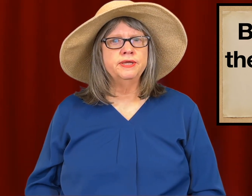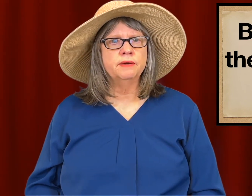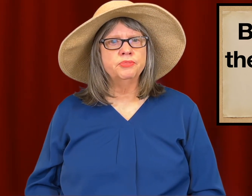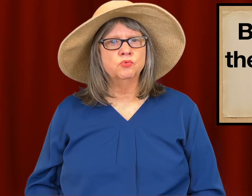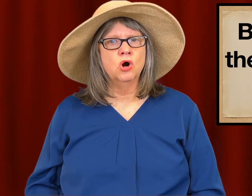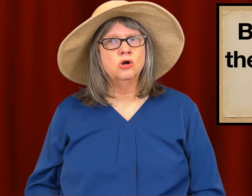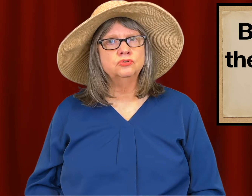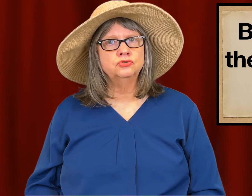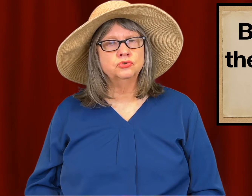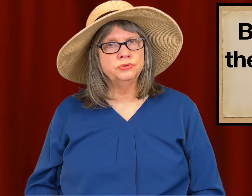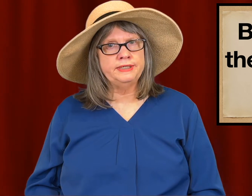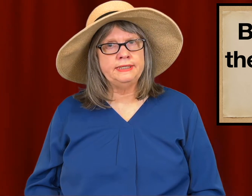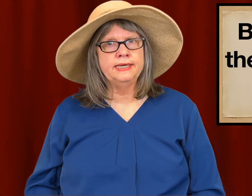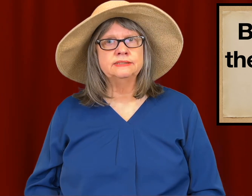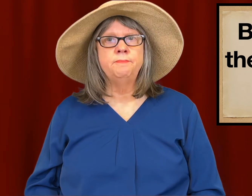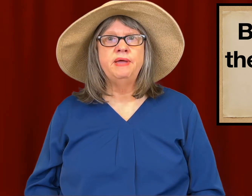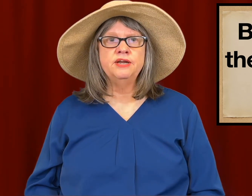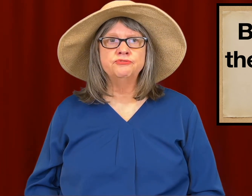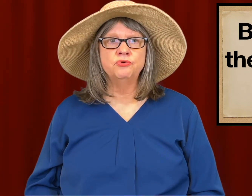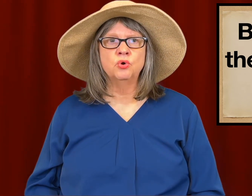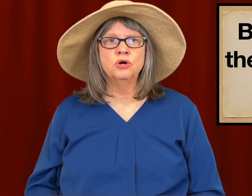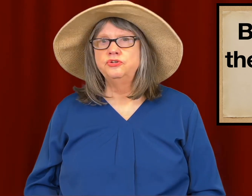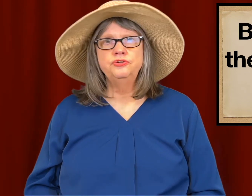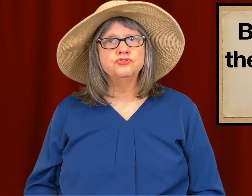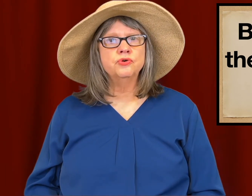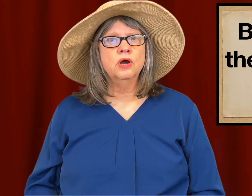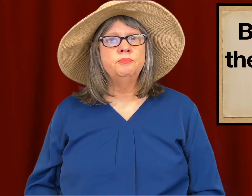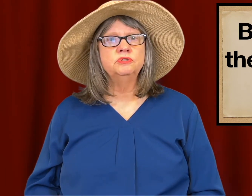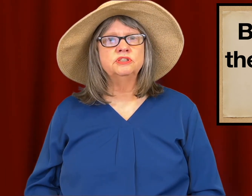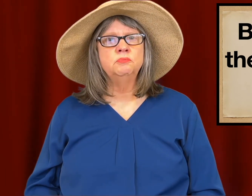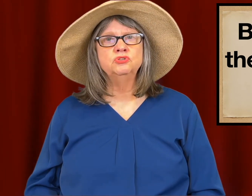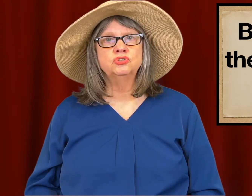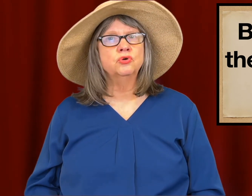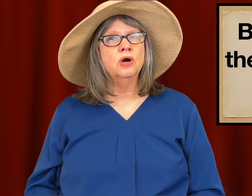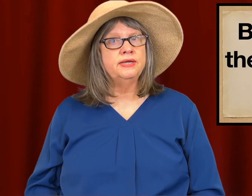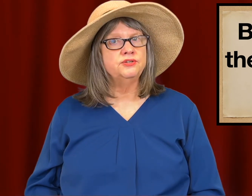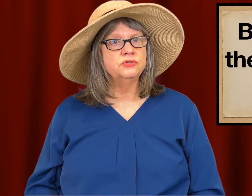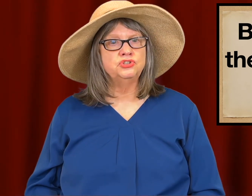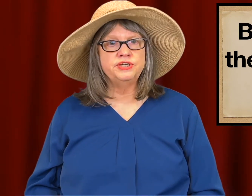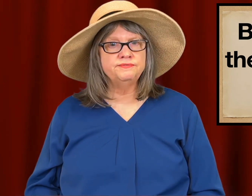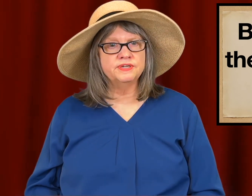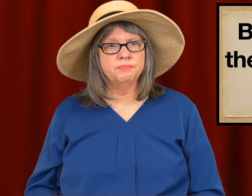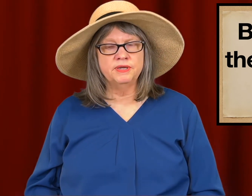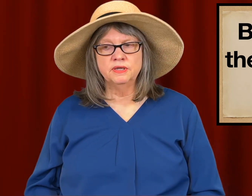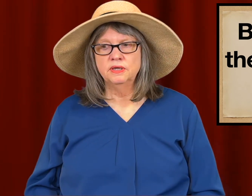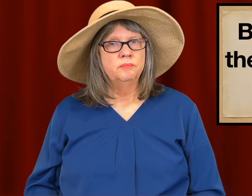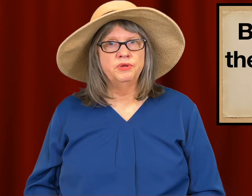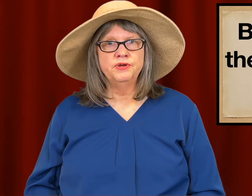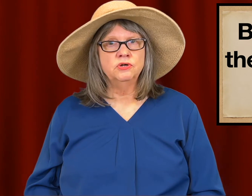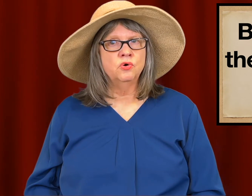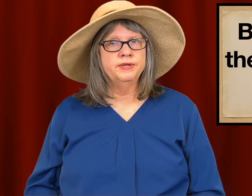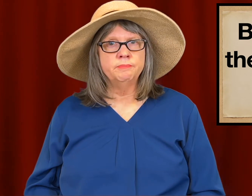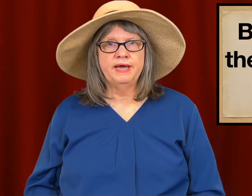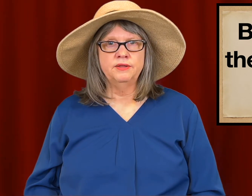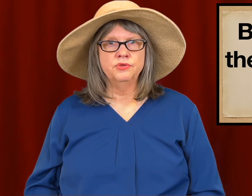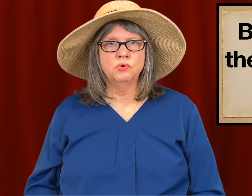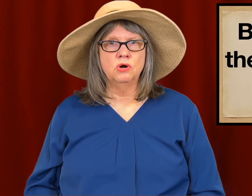up the wrong tree as a metaphor to describe when someone's trying to achieve something, but they're going about it the wrong